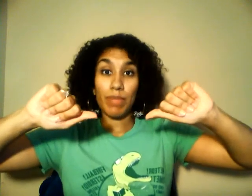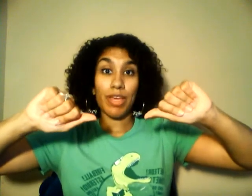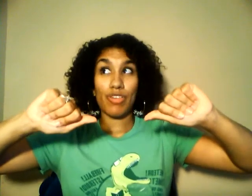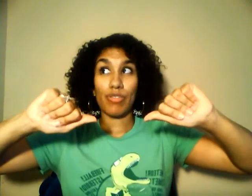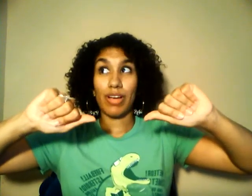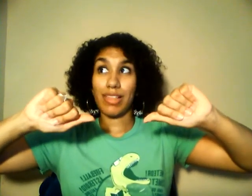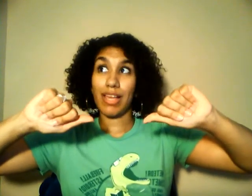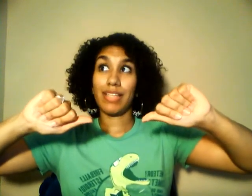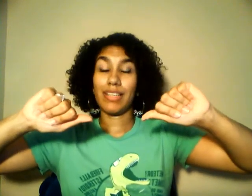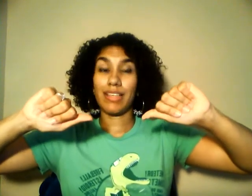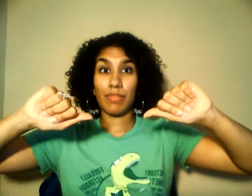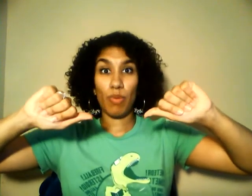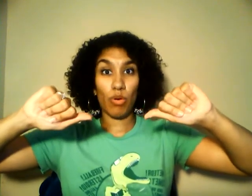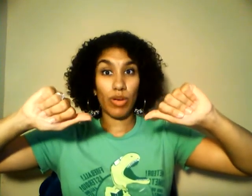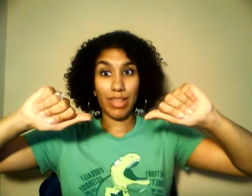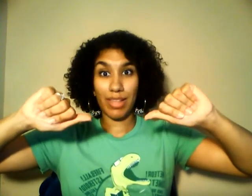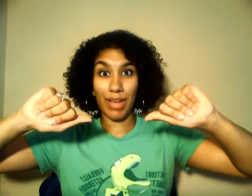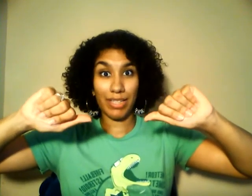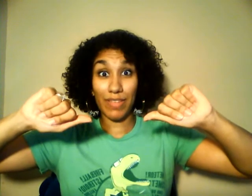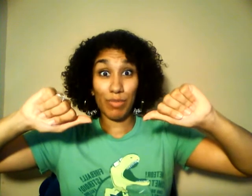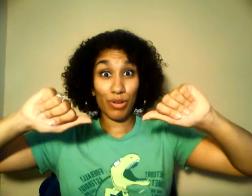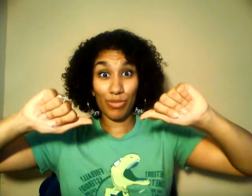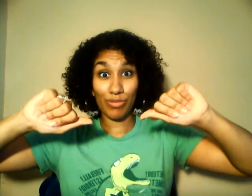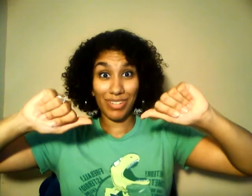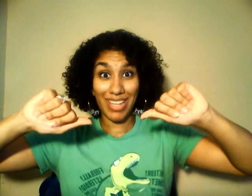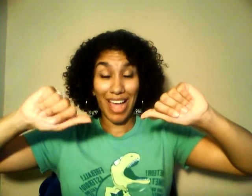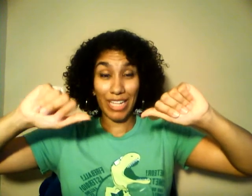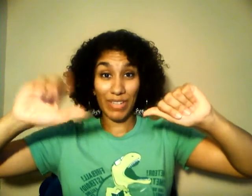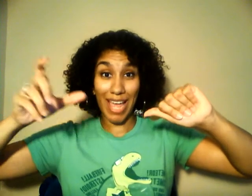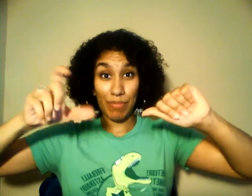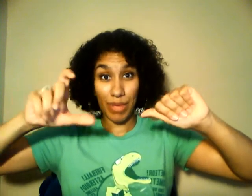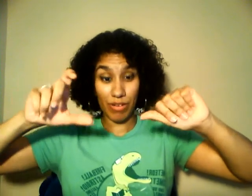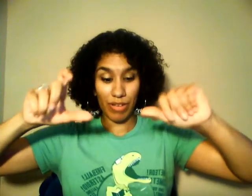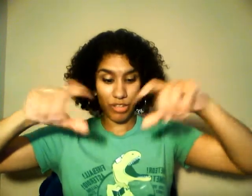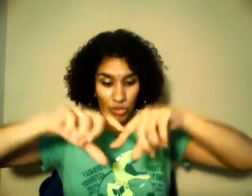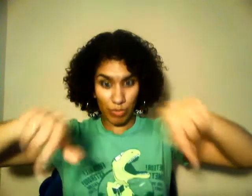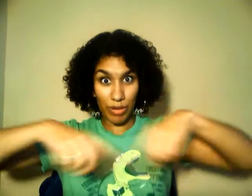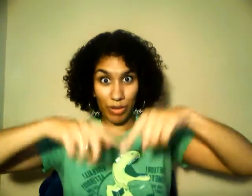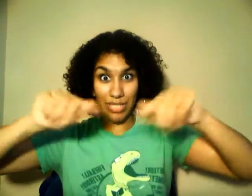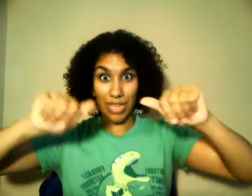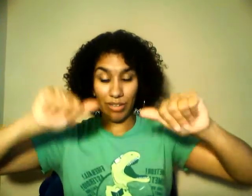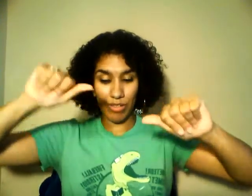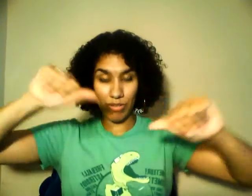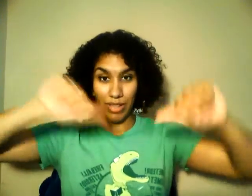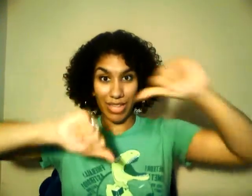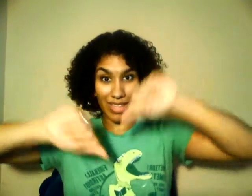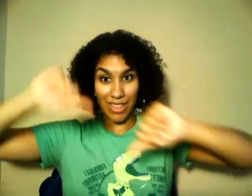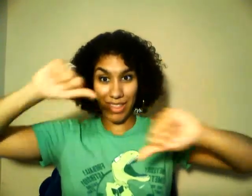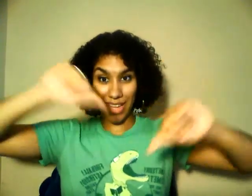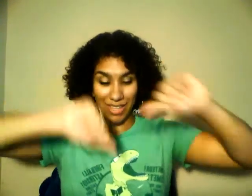picture a scientist pouring some kind of chemical out of a lab beaker into a bigger container. So it's like this. Science.